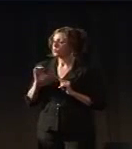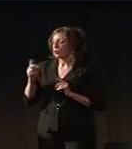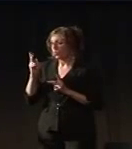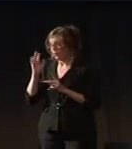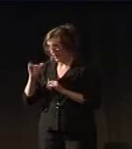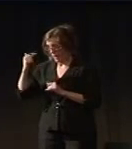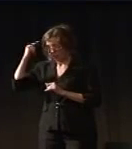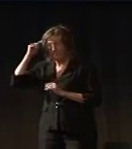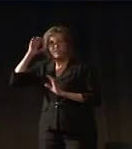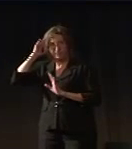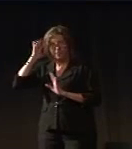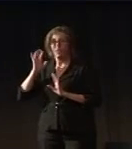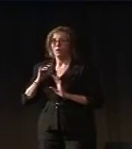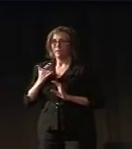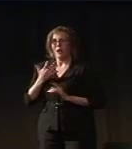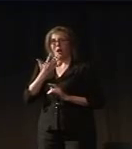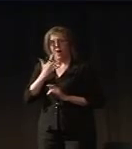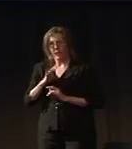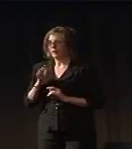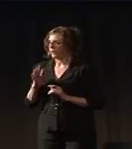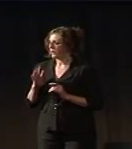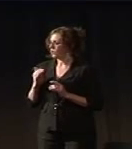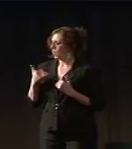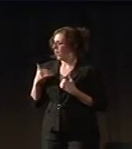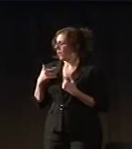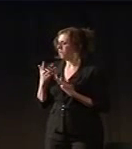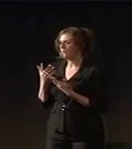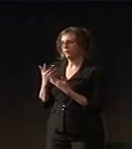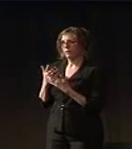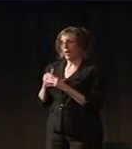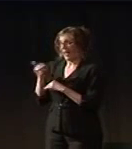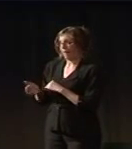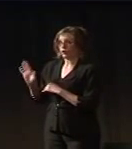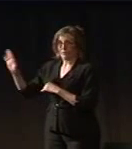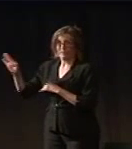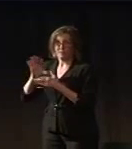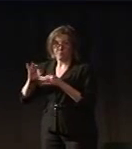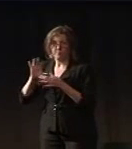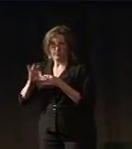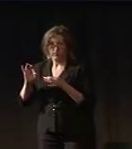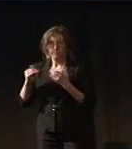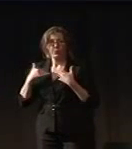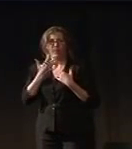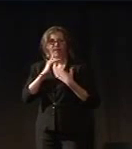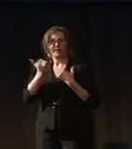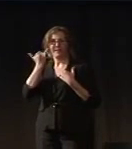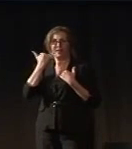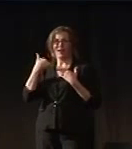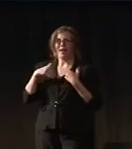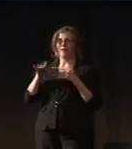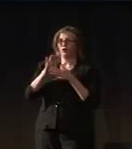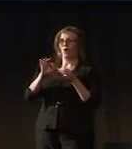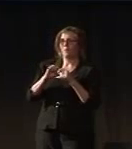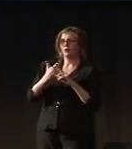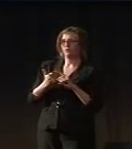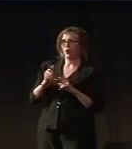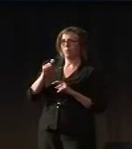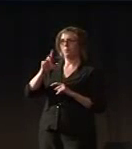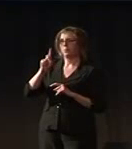mind, we are very lucky to have, following Professor Latour's discussion, comments by MIT's own Professor Tomaso